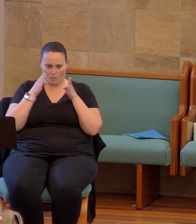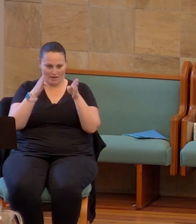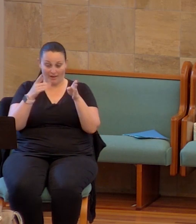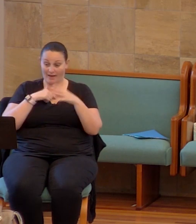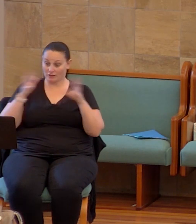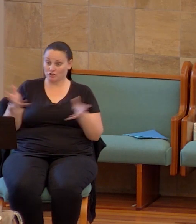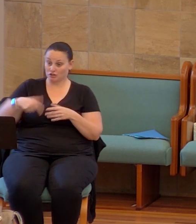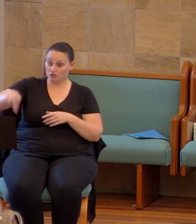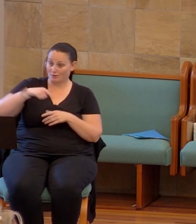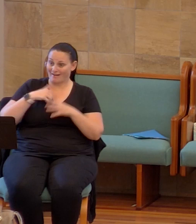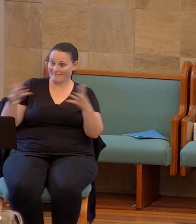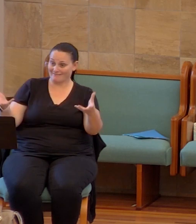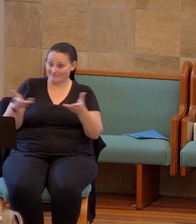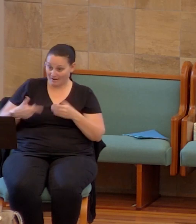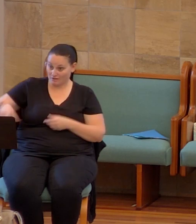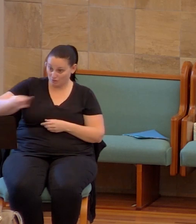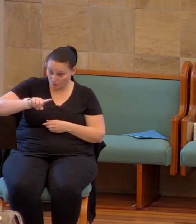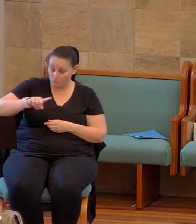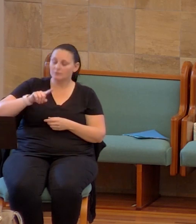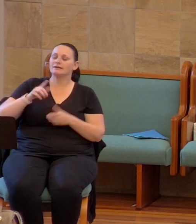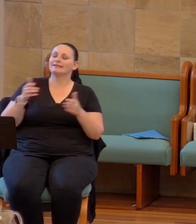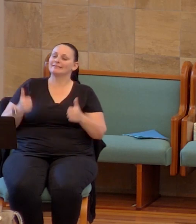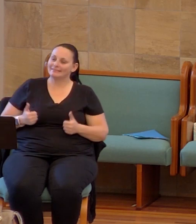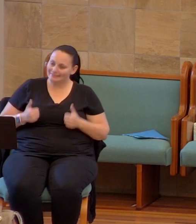encourage you, I invite you, Jesus says, to live in this way.